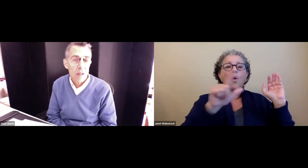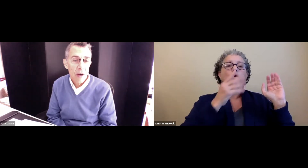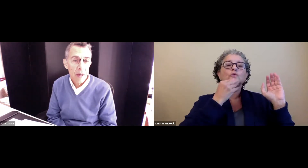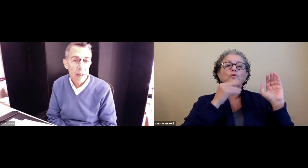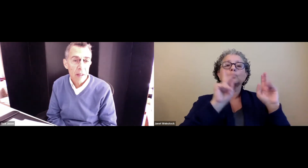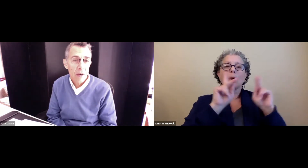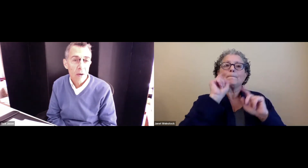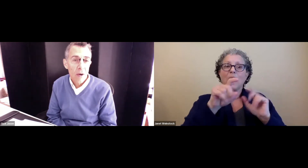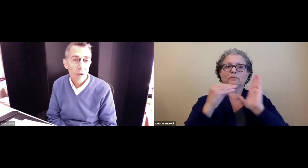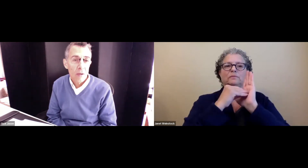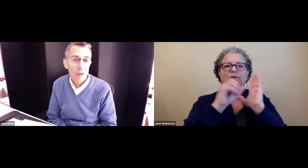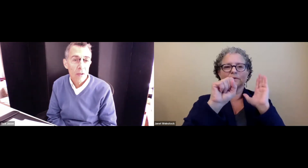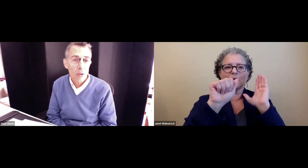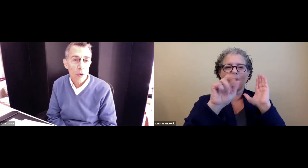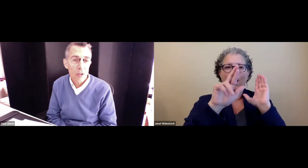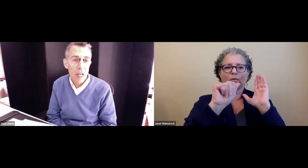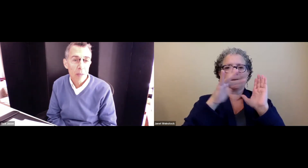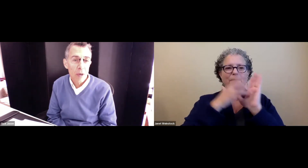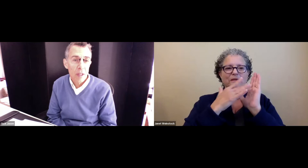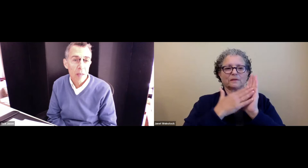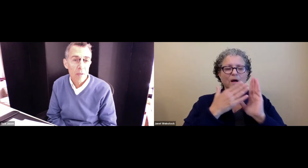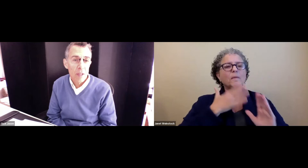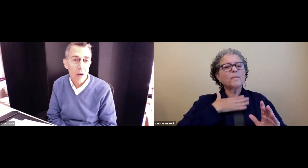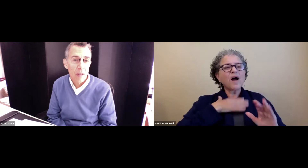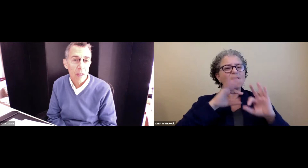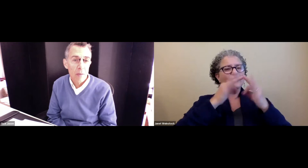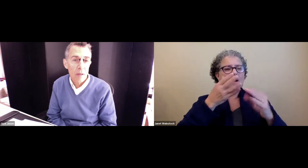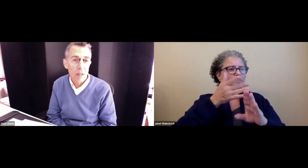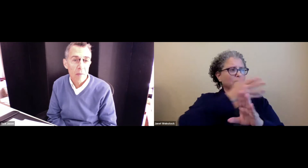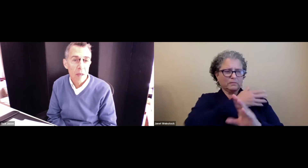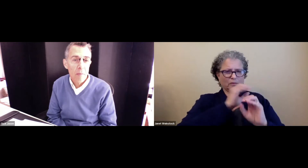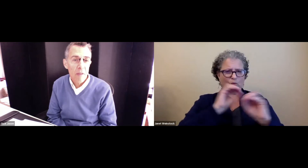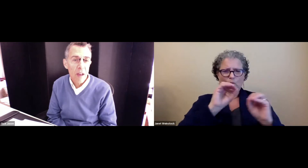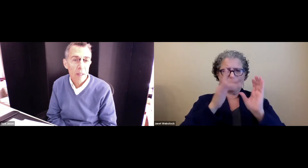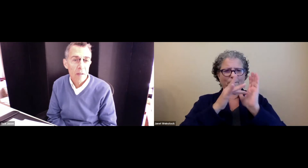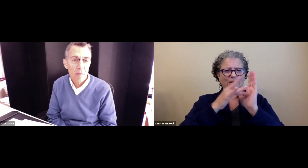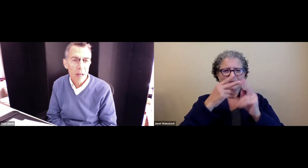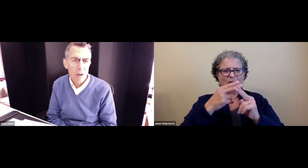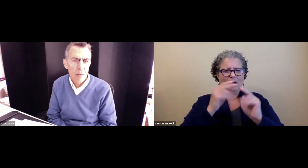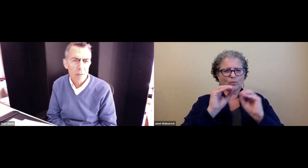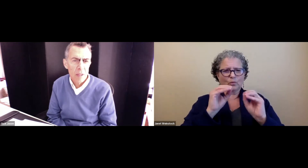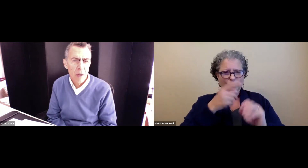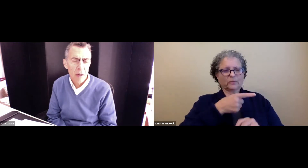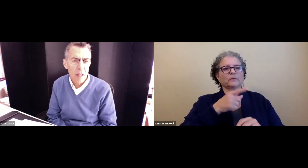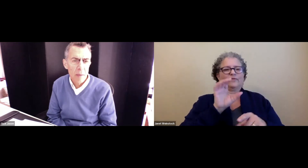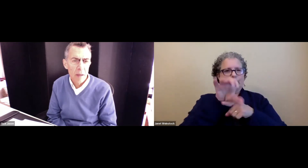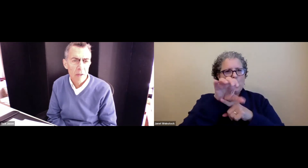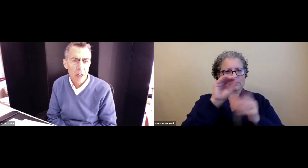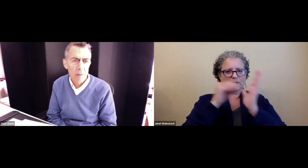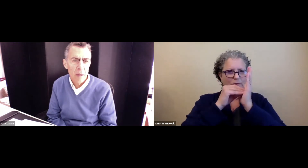Sarah. All Jewish persons had to put in the name Sarah as their middle name. My family had no Sarah in the middle of their name, but